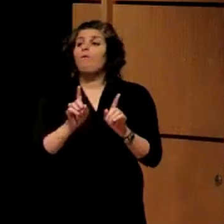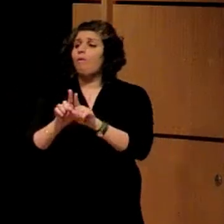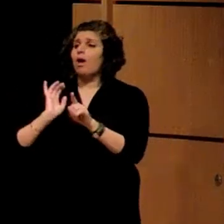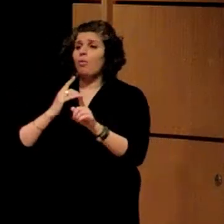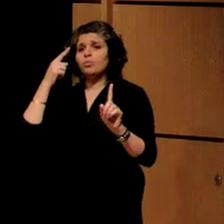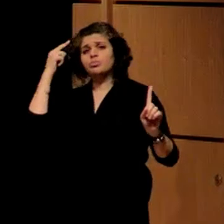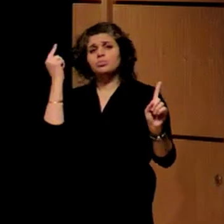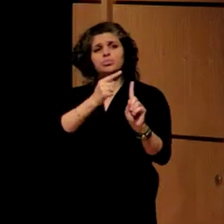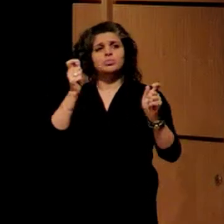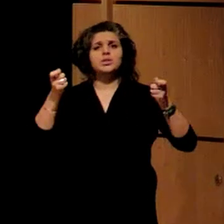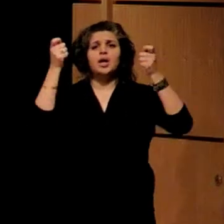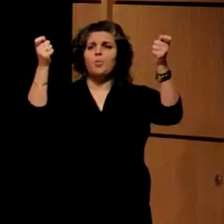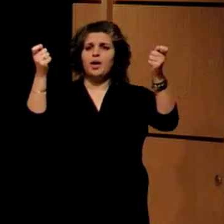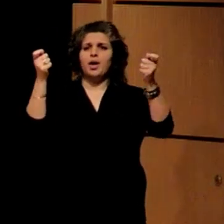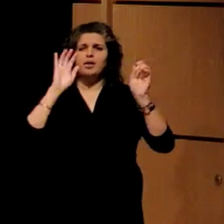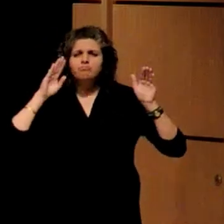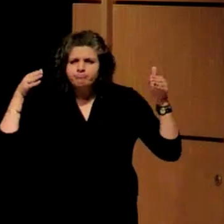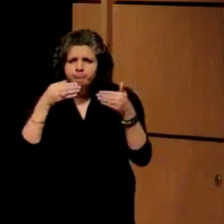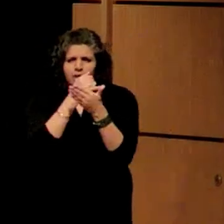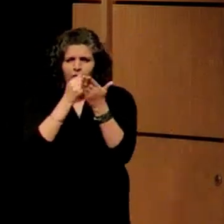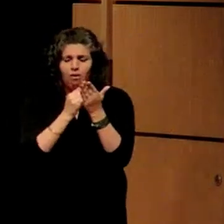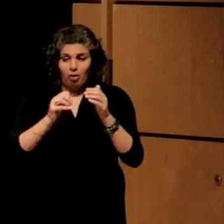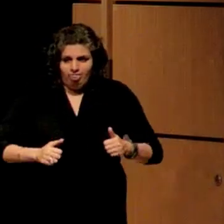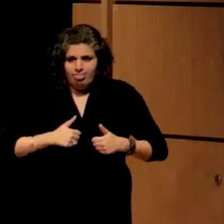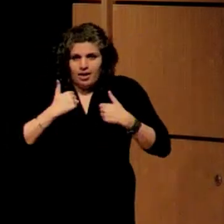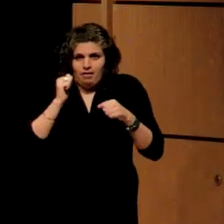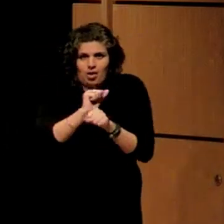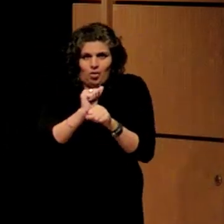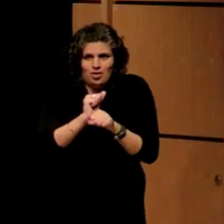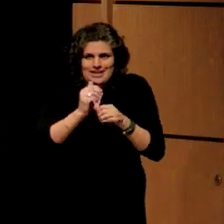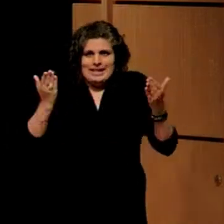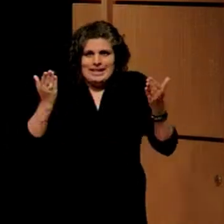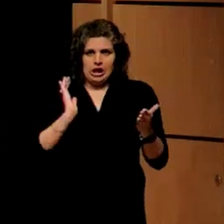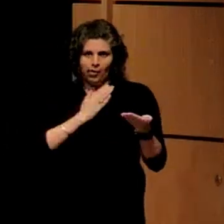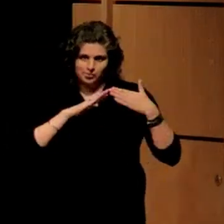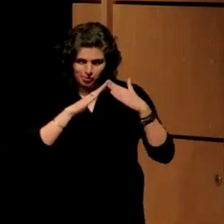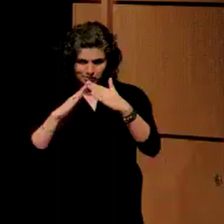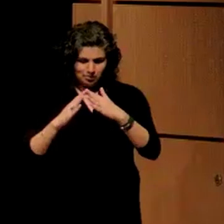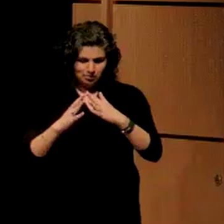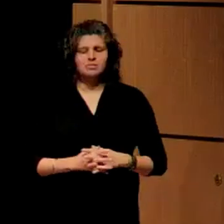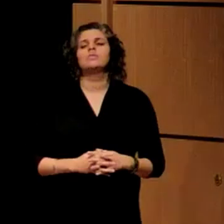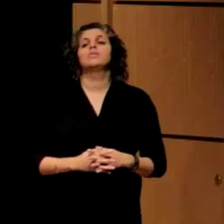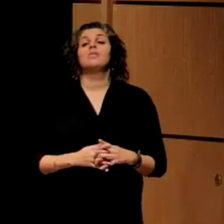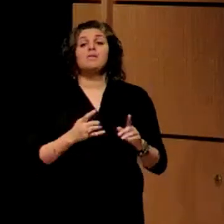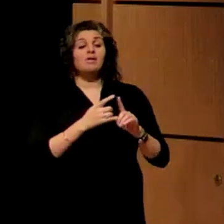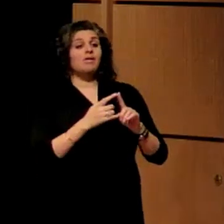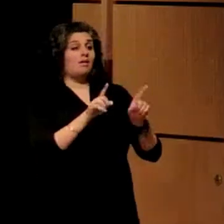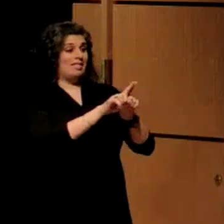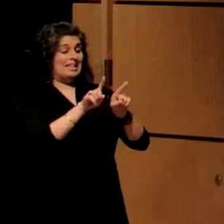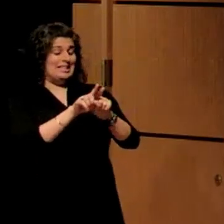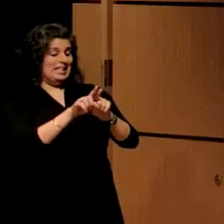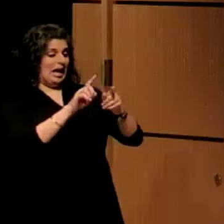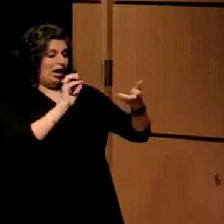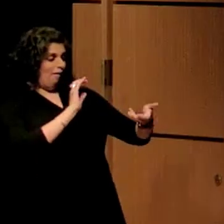our goal of celebrating and centering artists who live and work in our community. From sustained